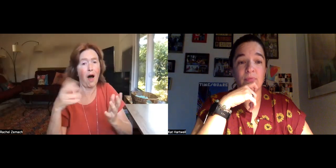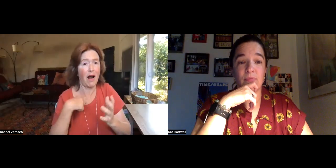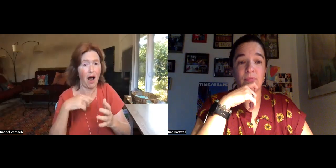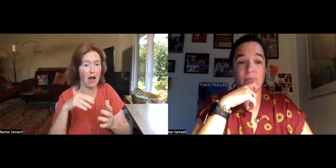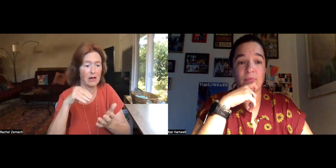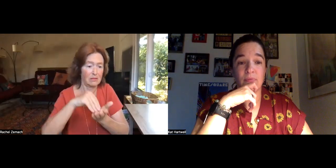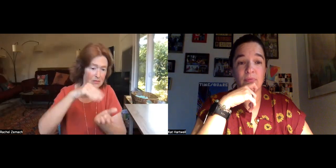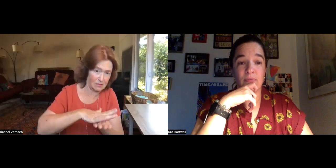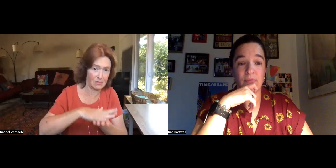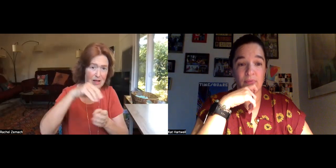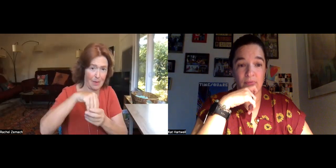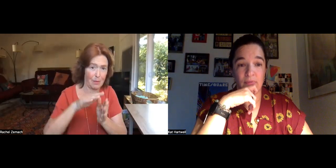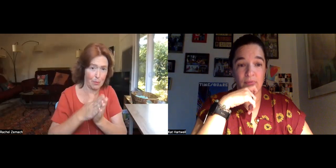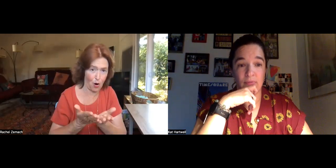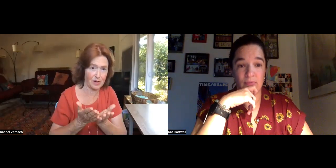What I in the book